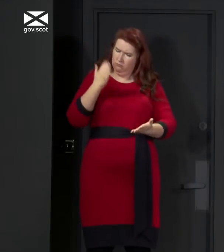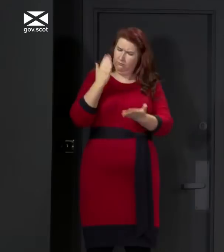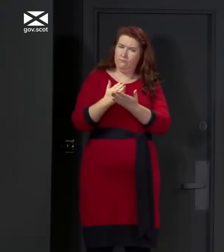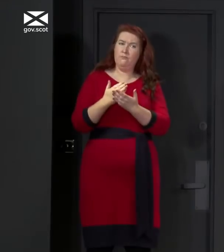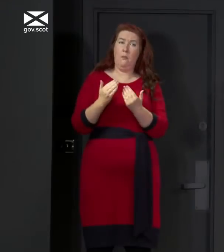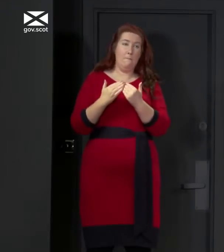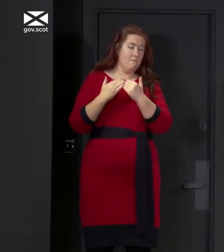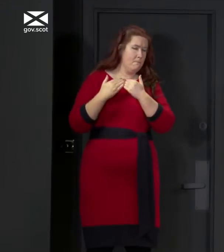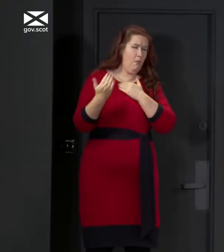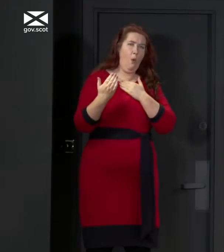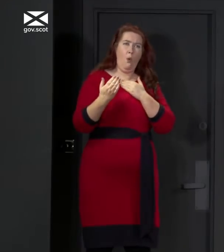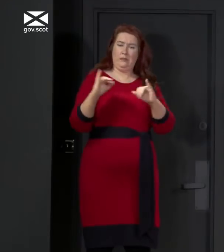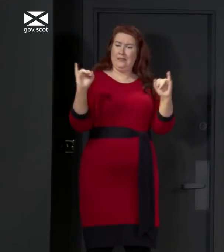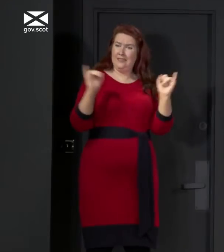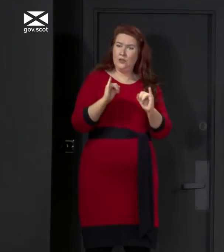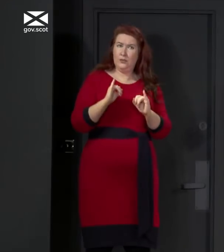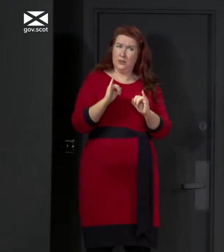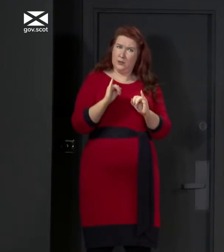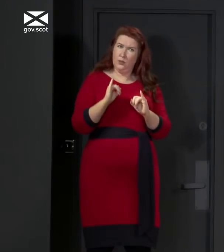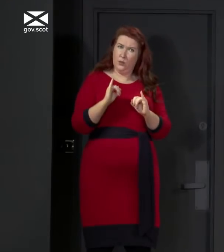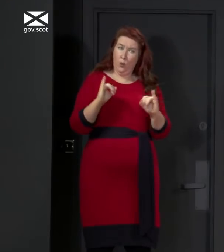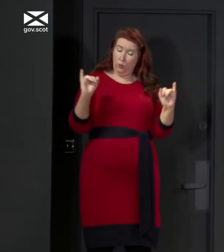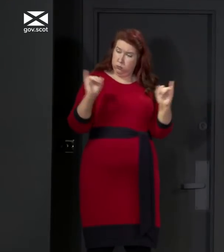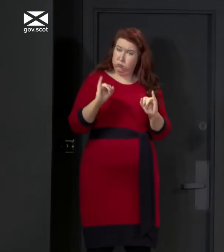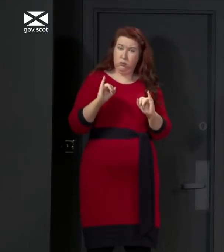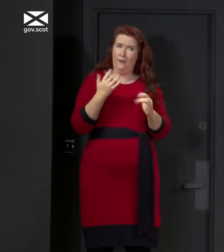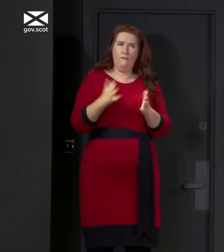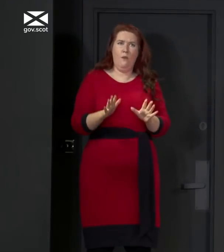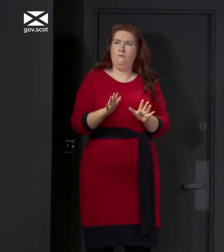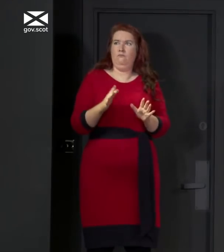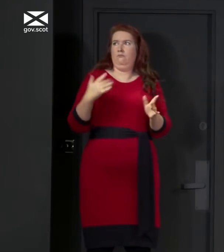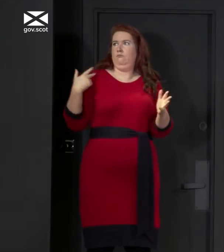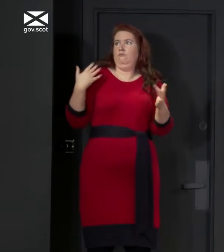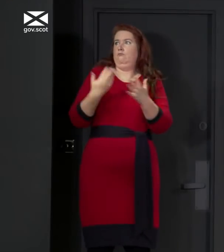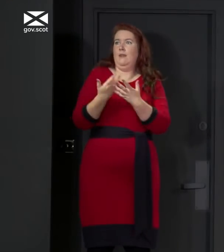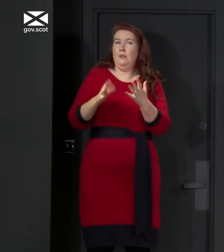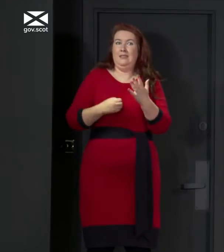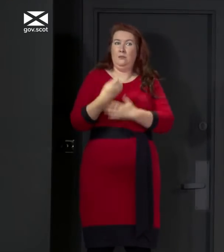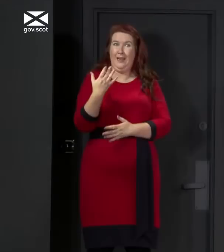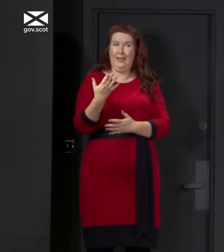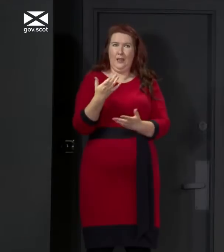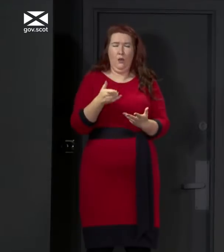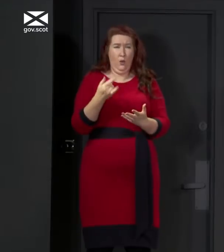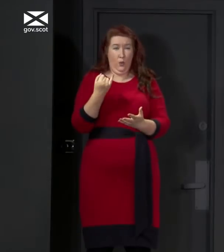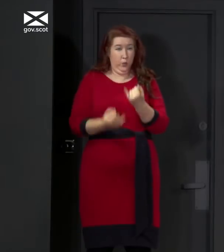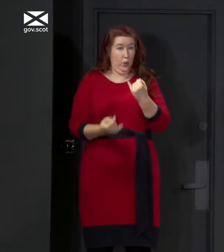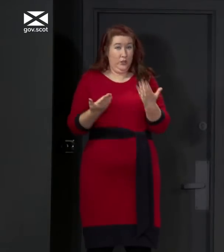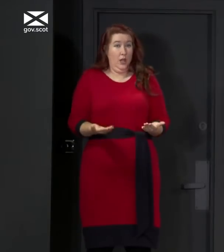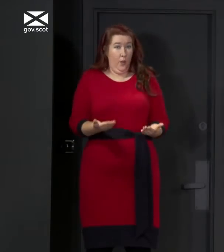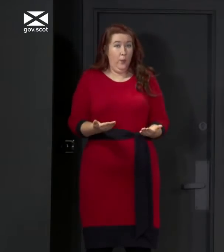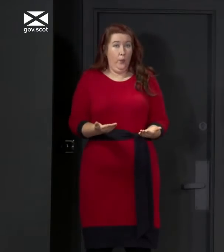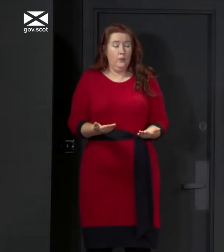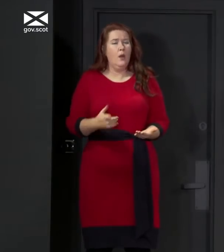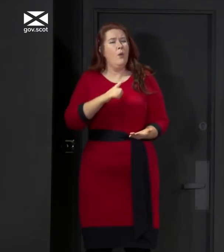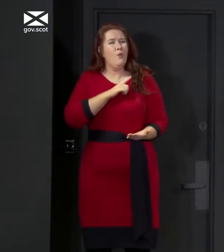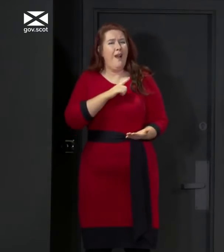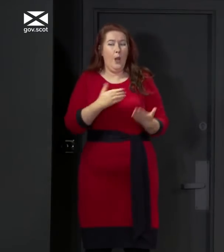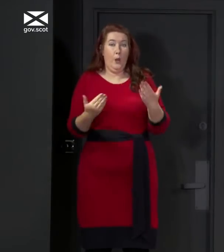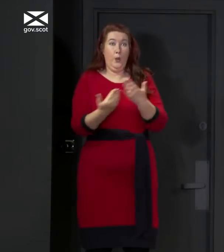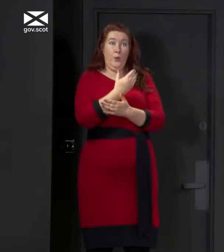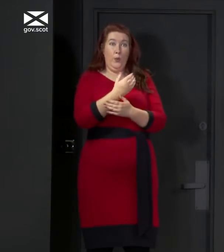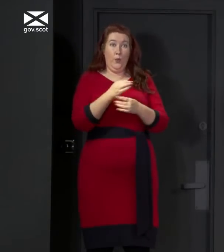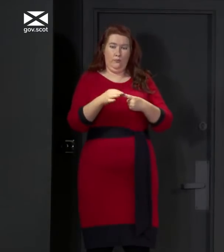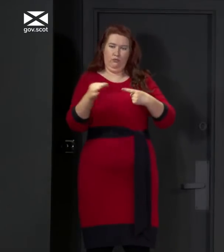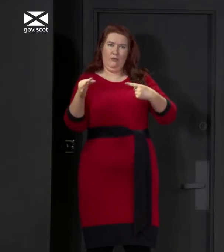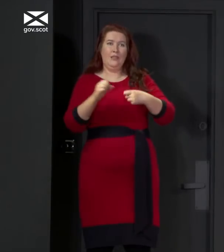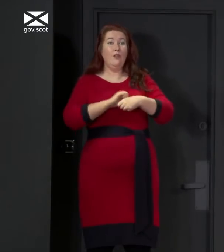it has been at any time since the spring. And that's because this new, more transmissible variant of